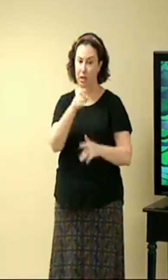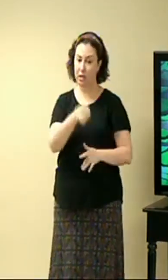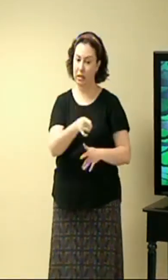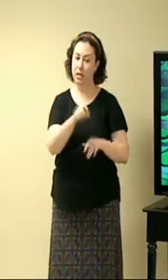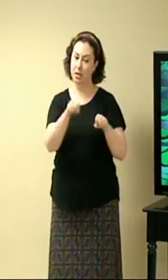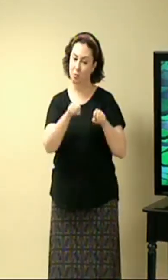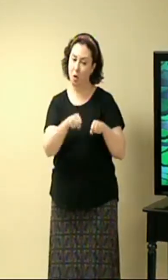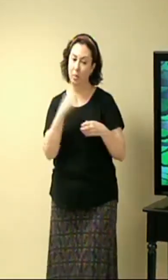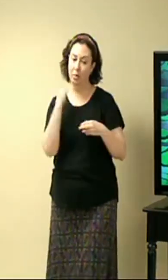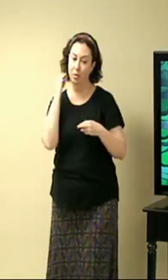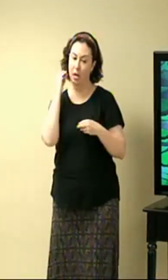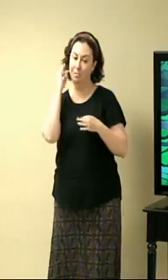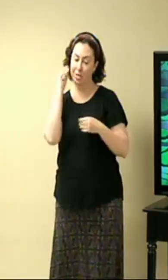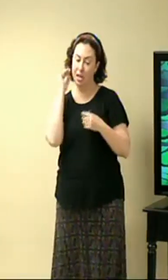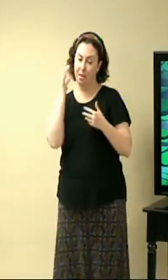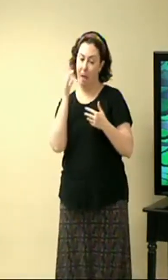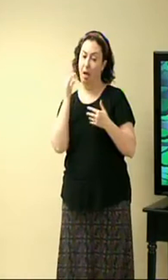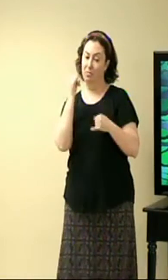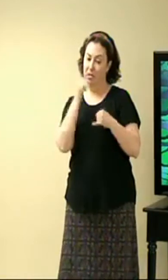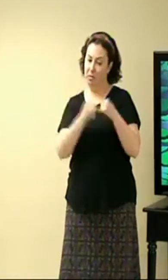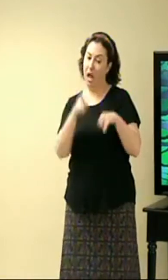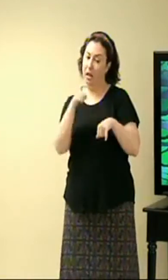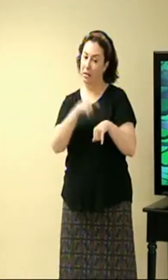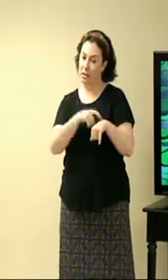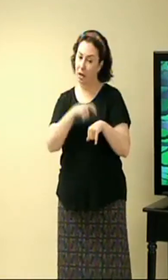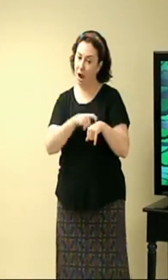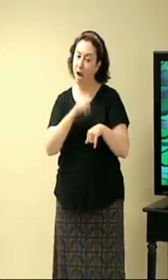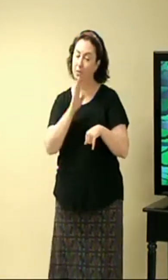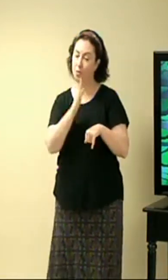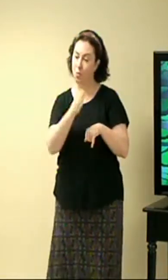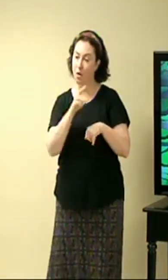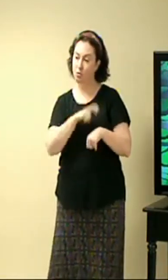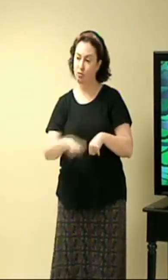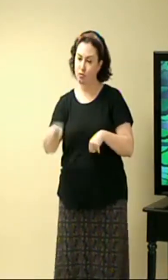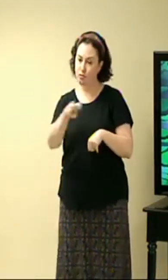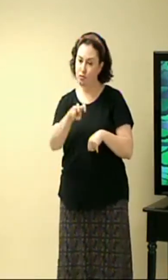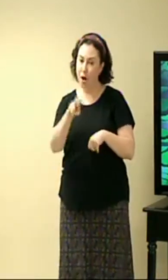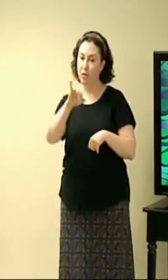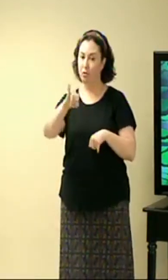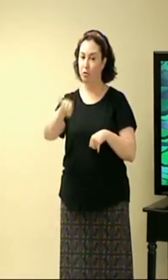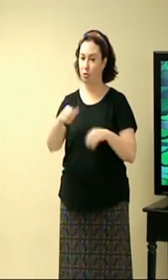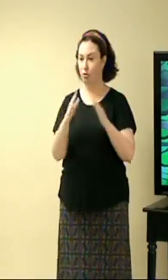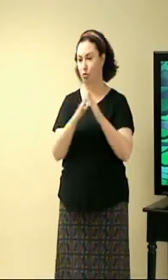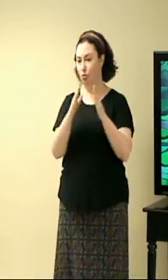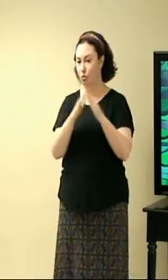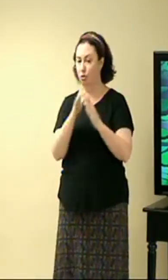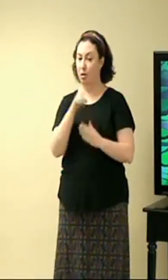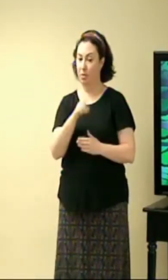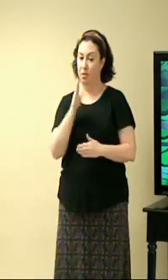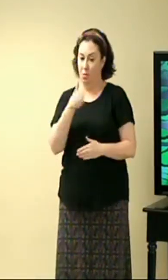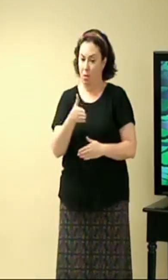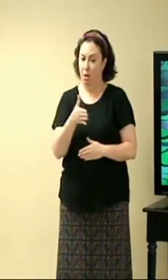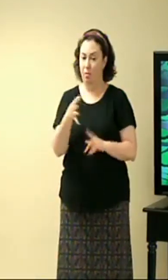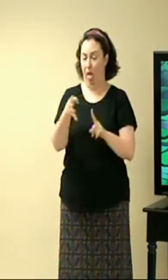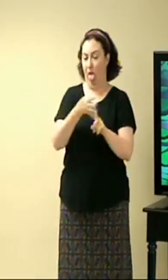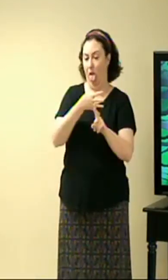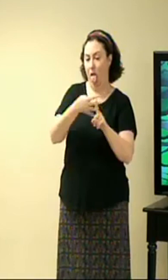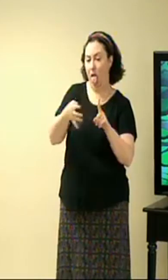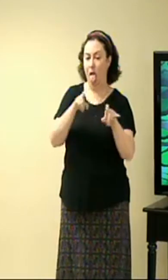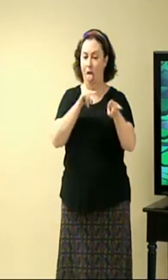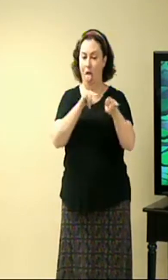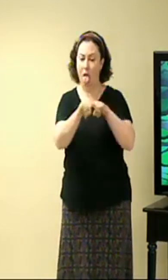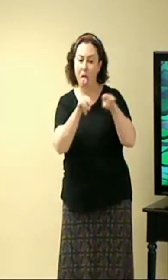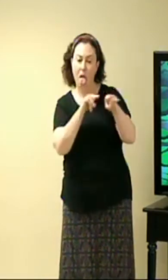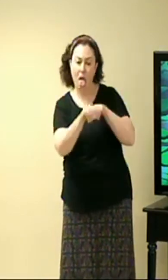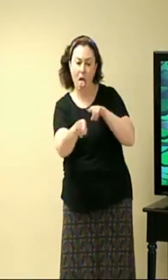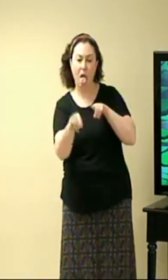last time. The day is coming when he will be brutally tortured and mocked and crucified as the ultimate Passover